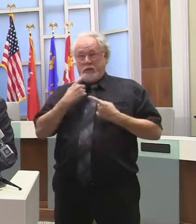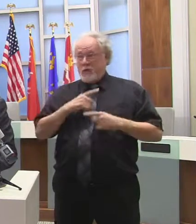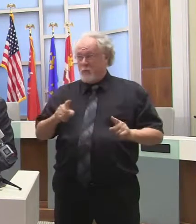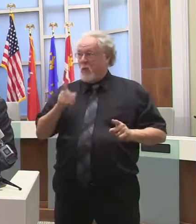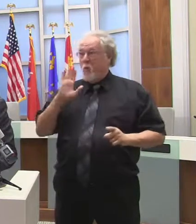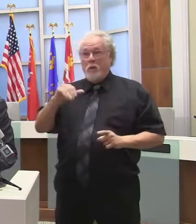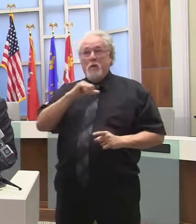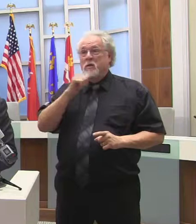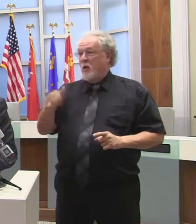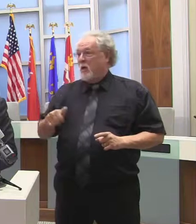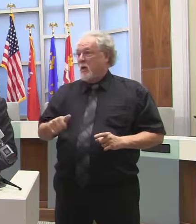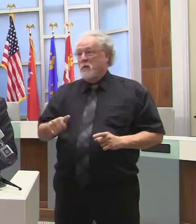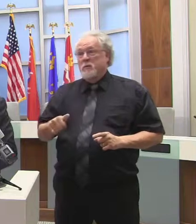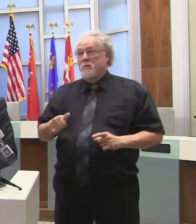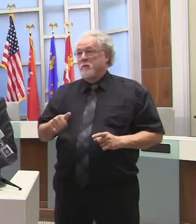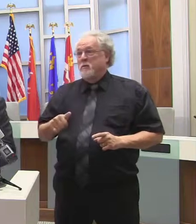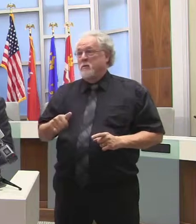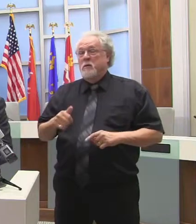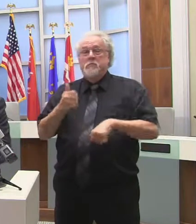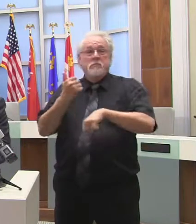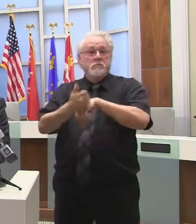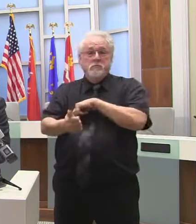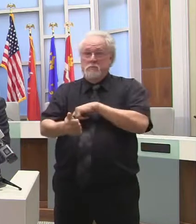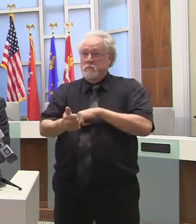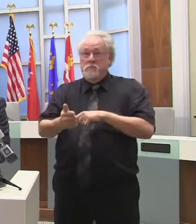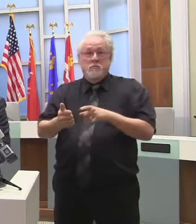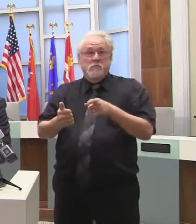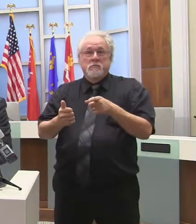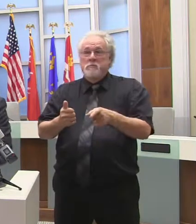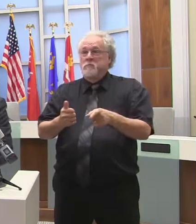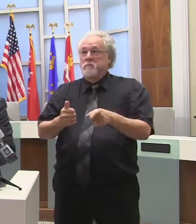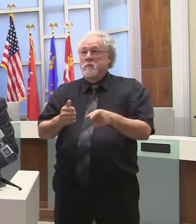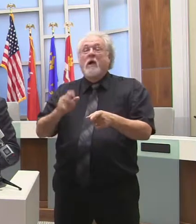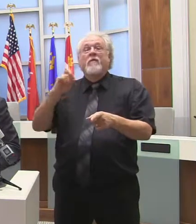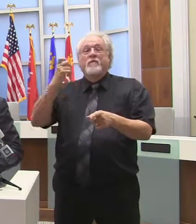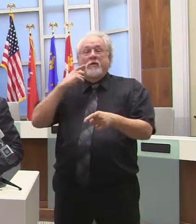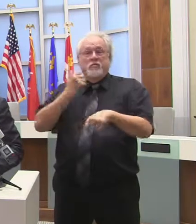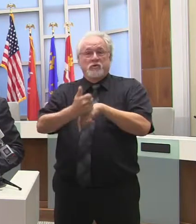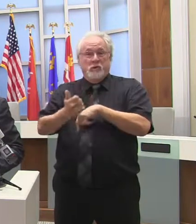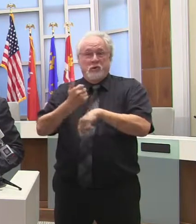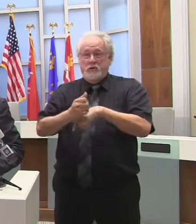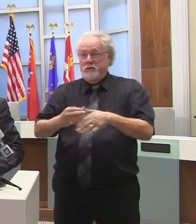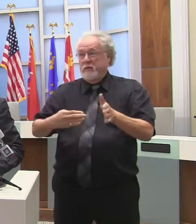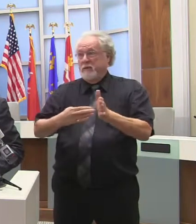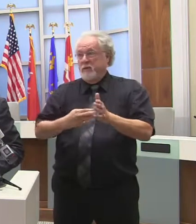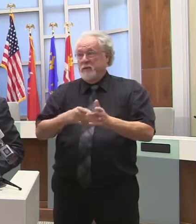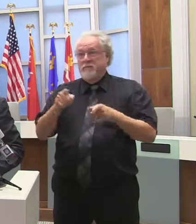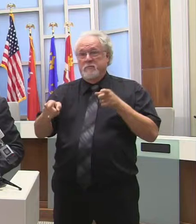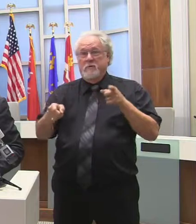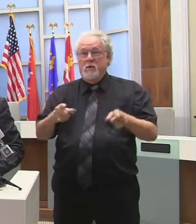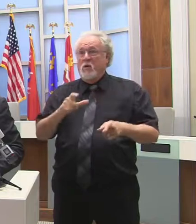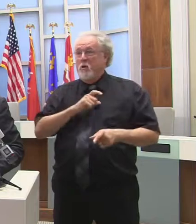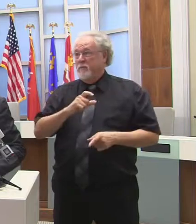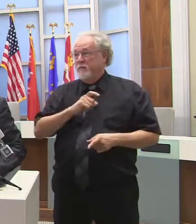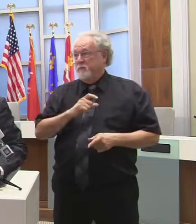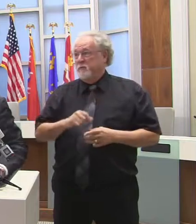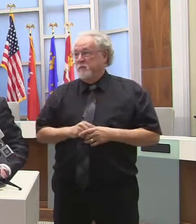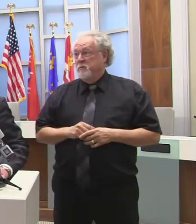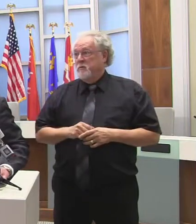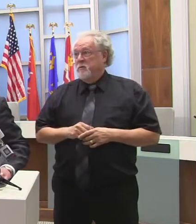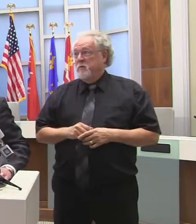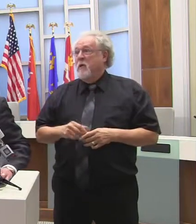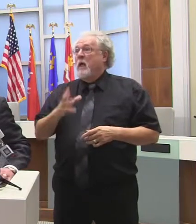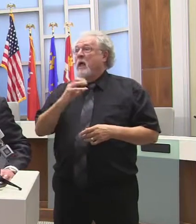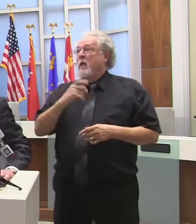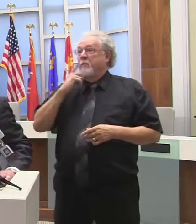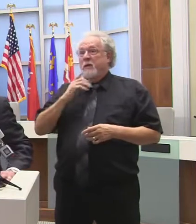they will not pursue charges, federal charges, against either of the officers involved,